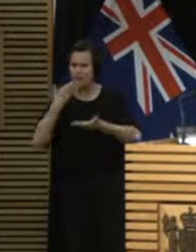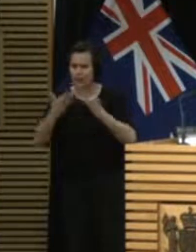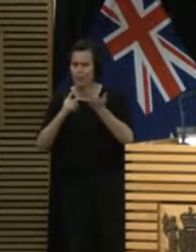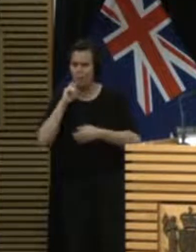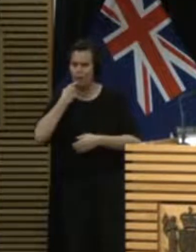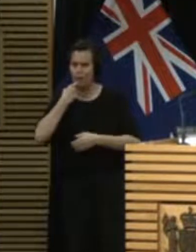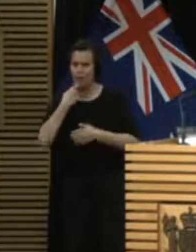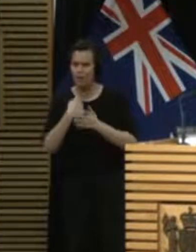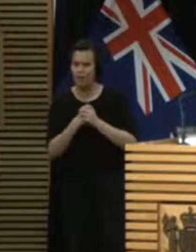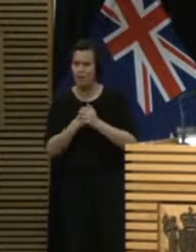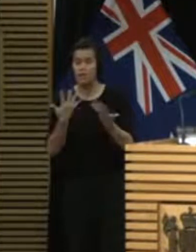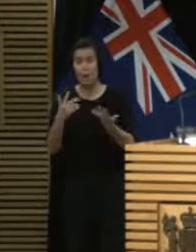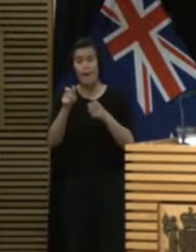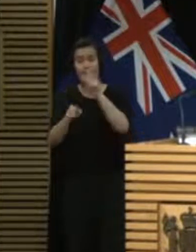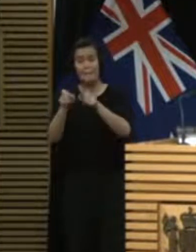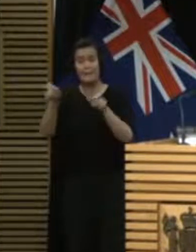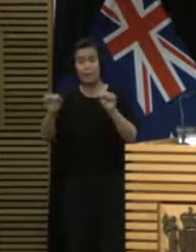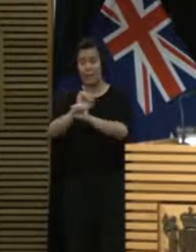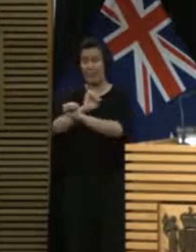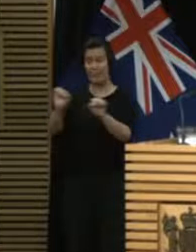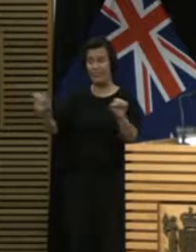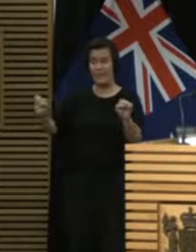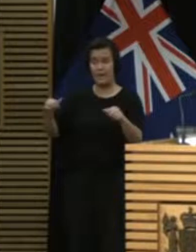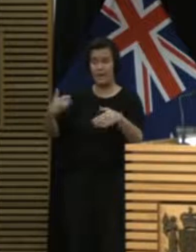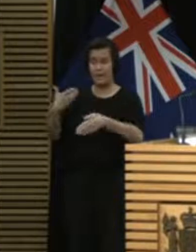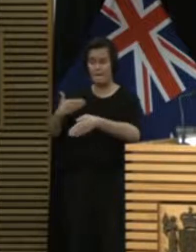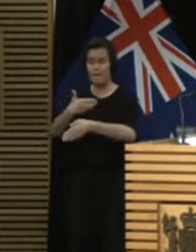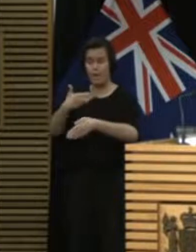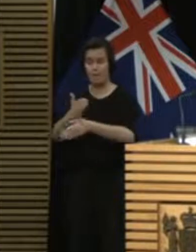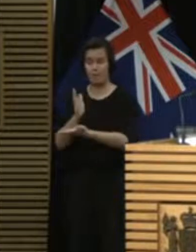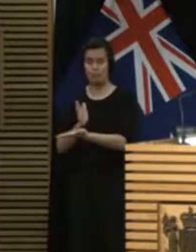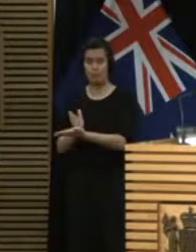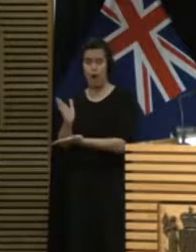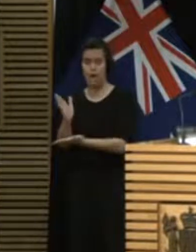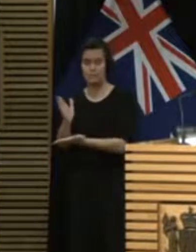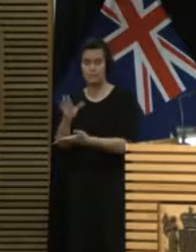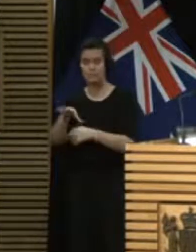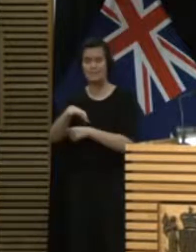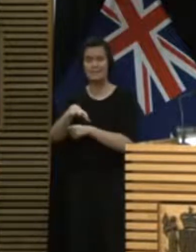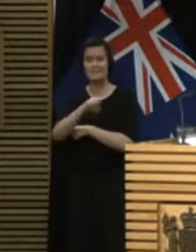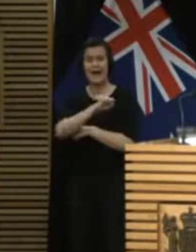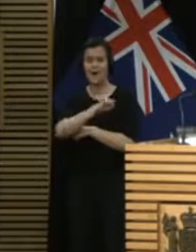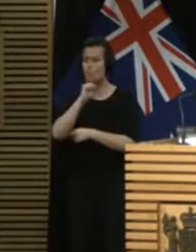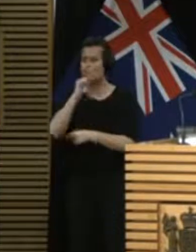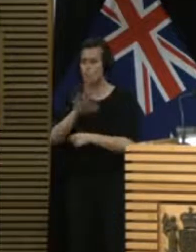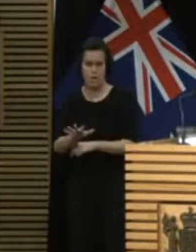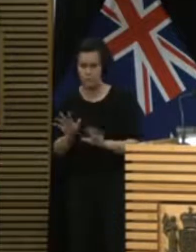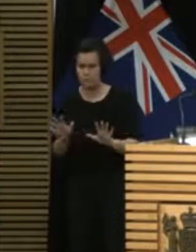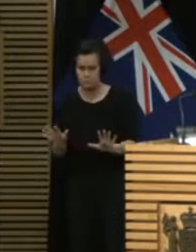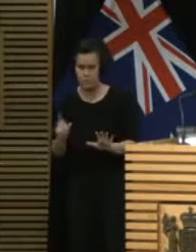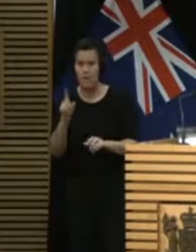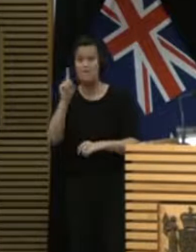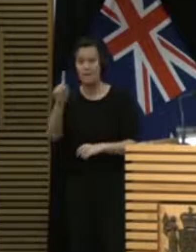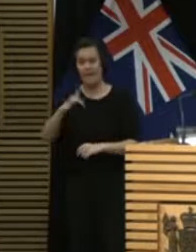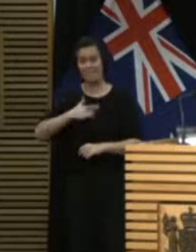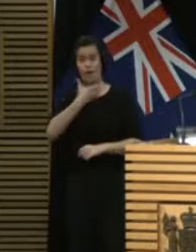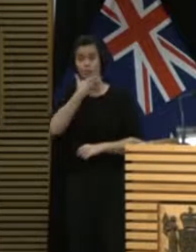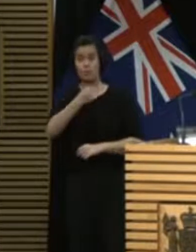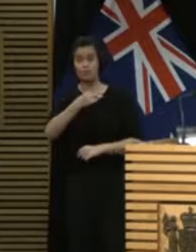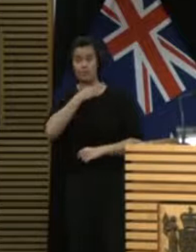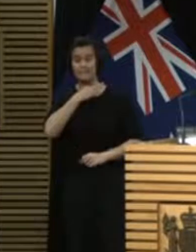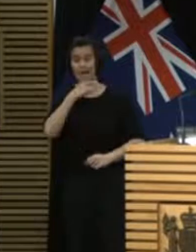anyone's employment rights to test out what's occurred in the courts, we expect that there will be considerably less risk for all